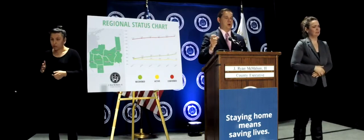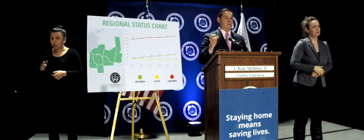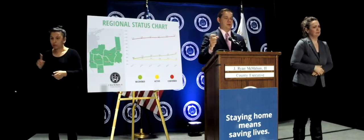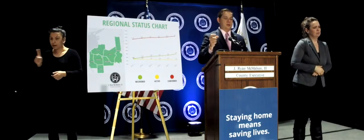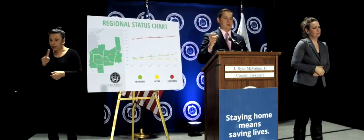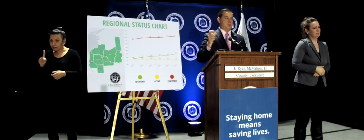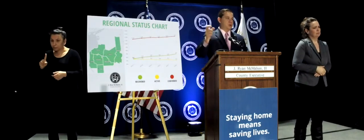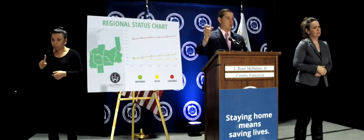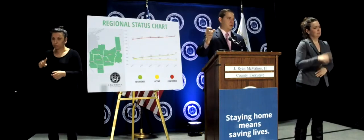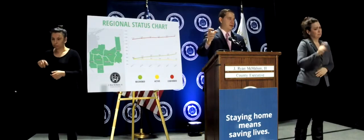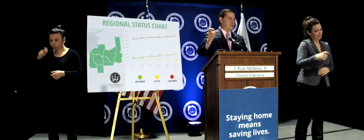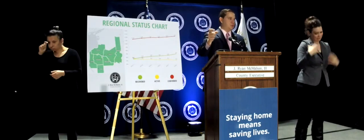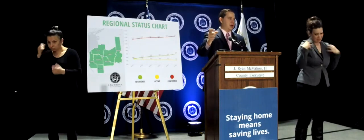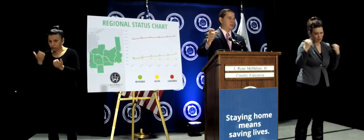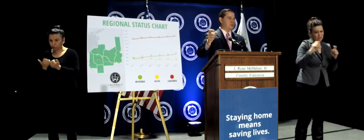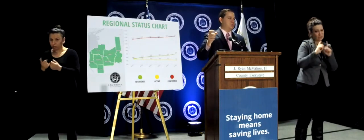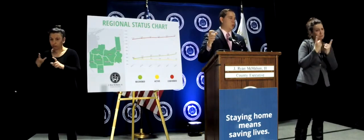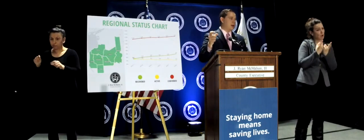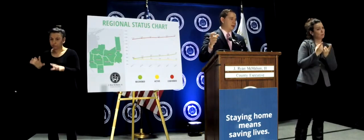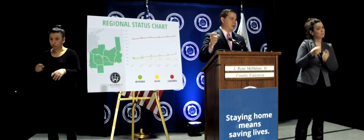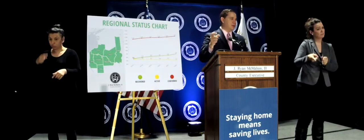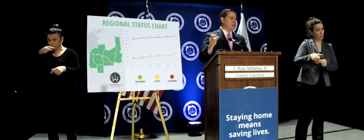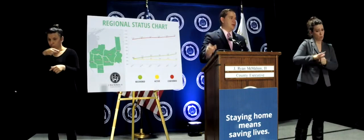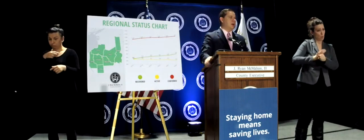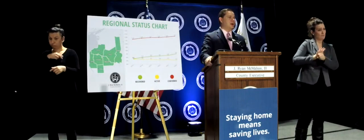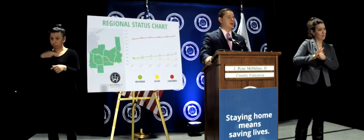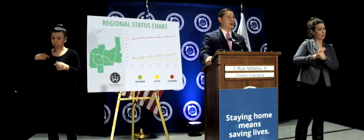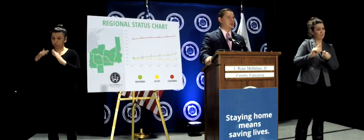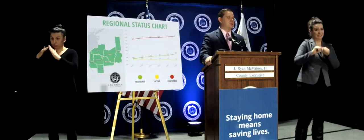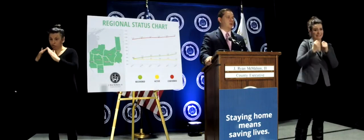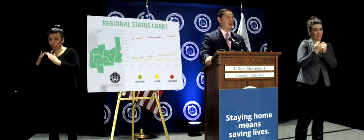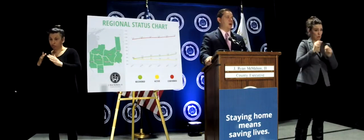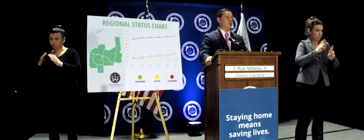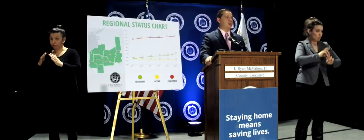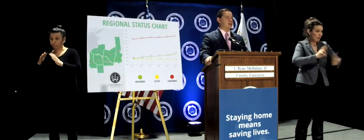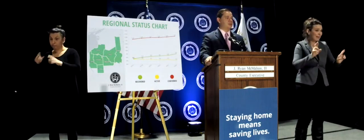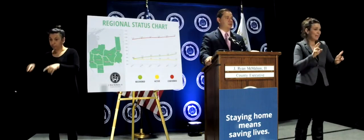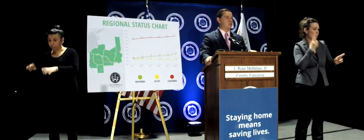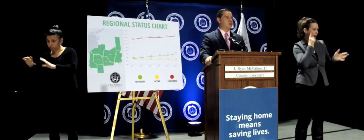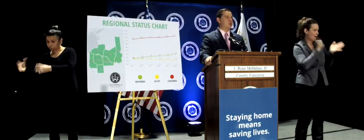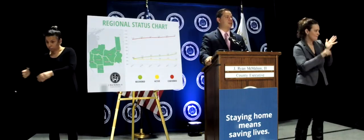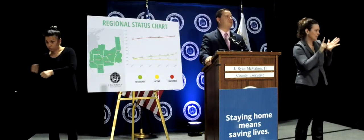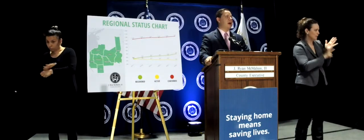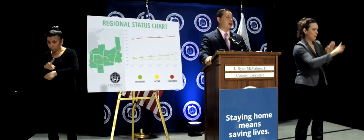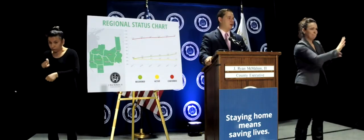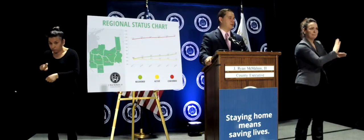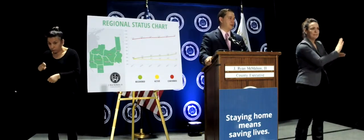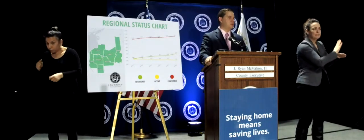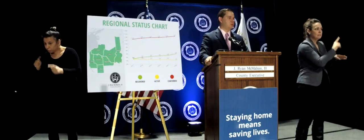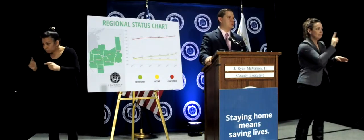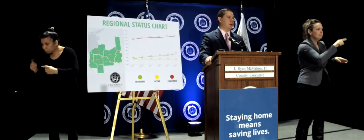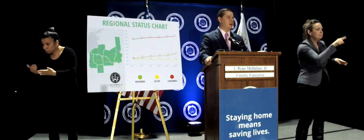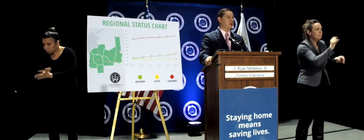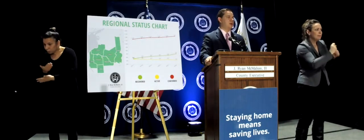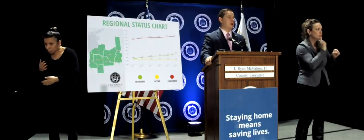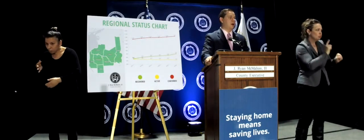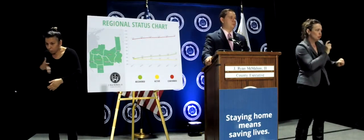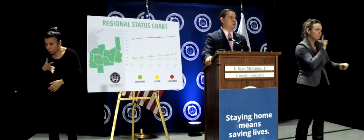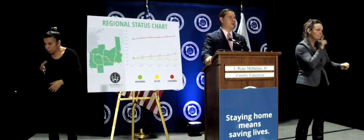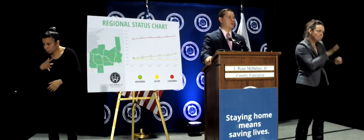health department and this COVID-19 tracking team ready, and so that we can continue. We don't give back all the gains we've